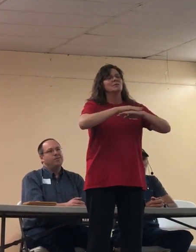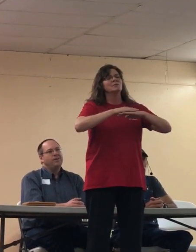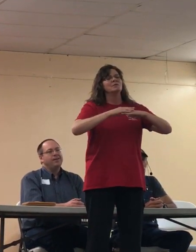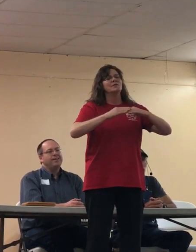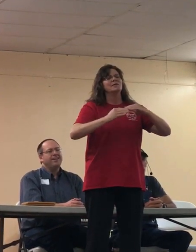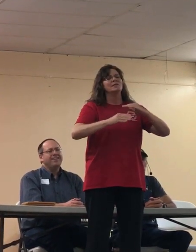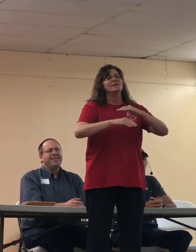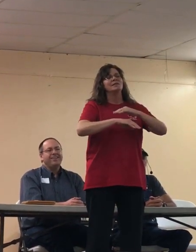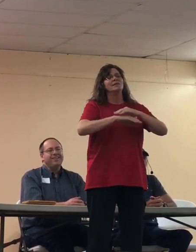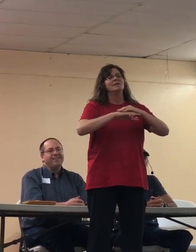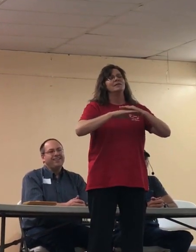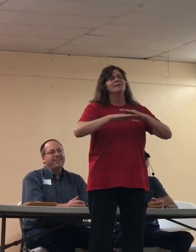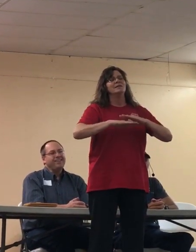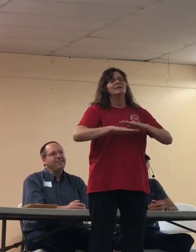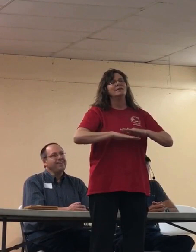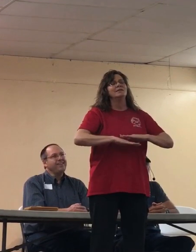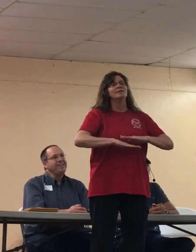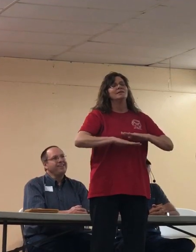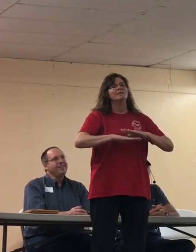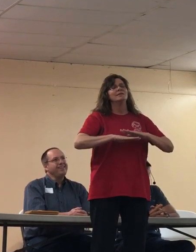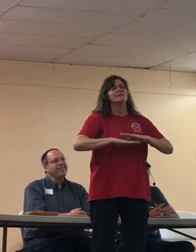relieved.